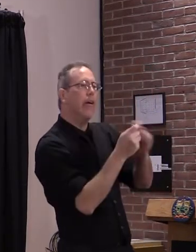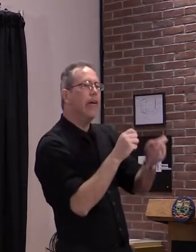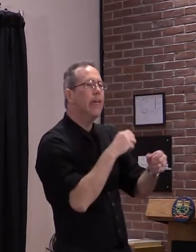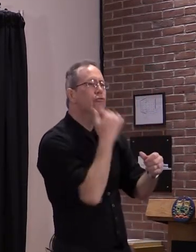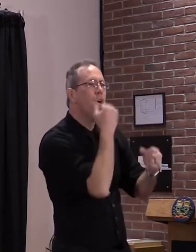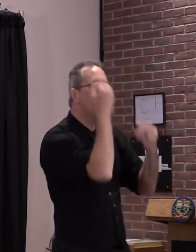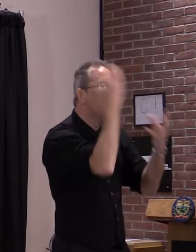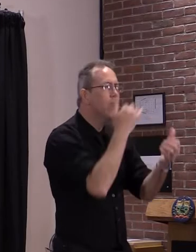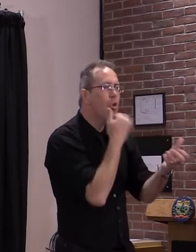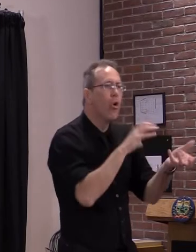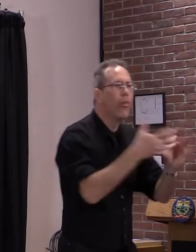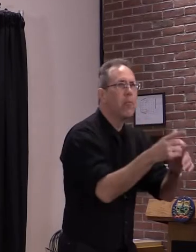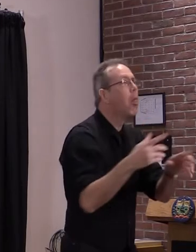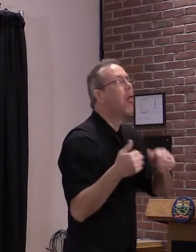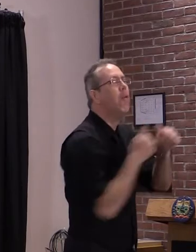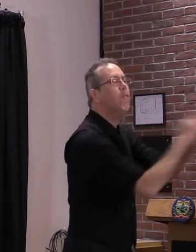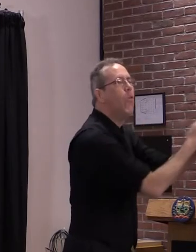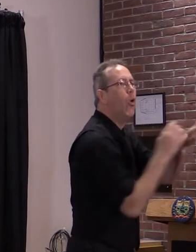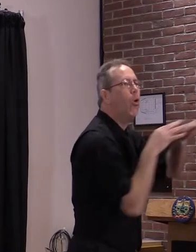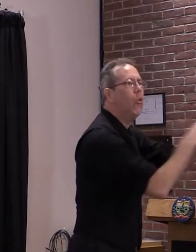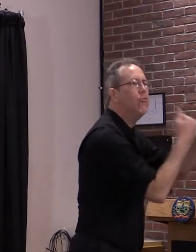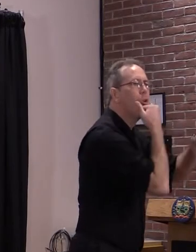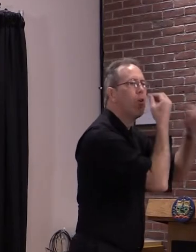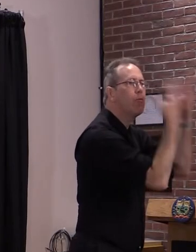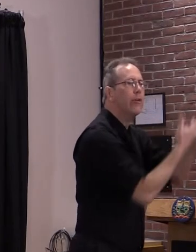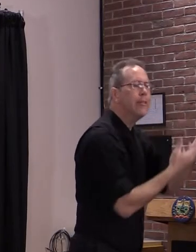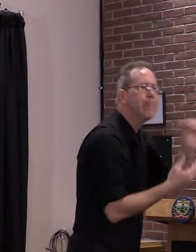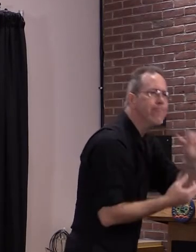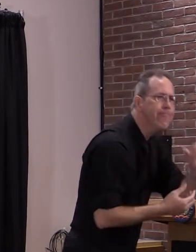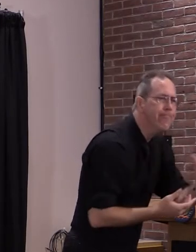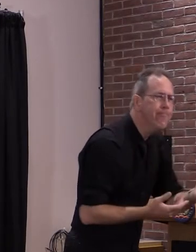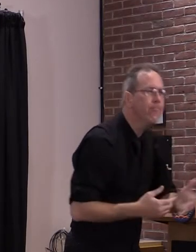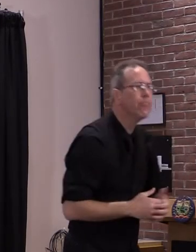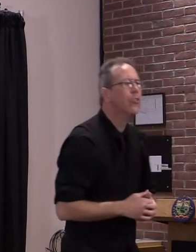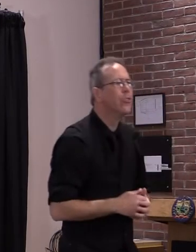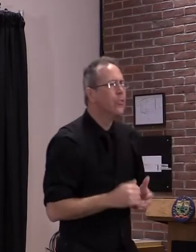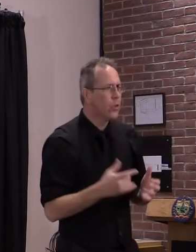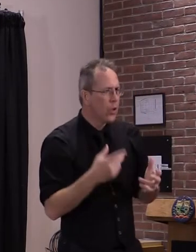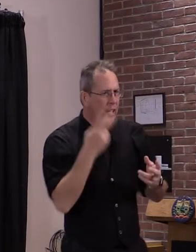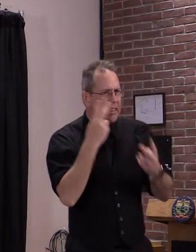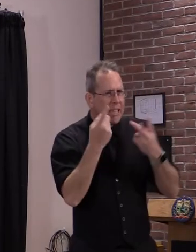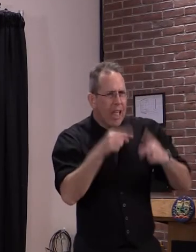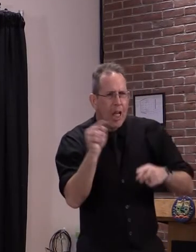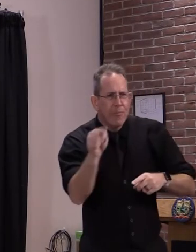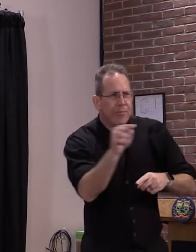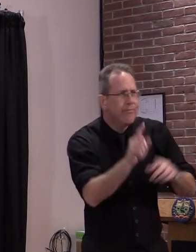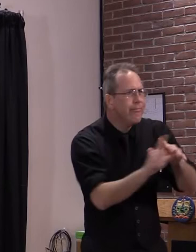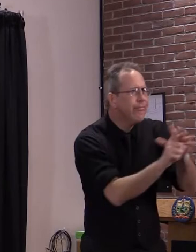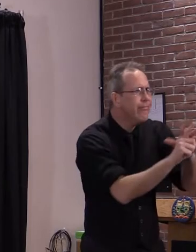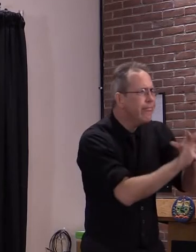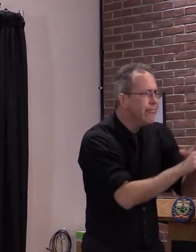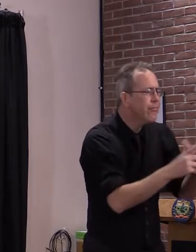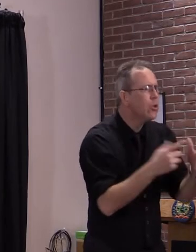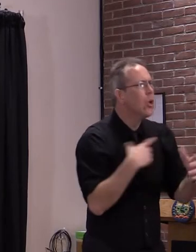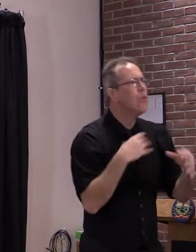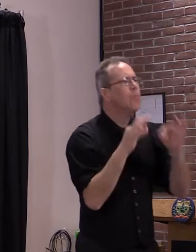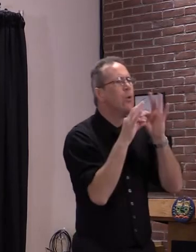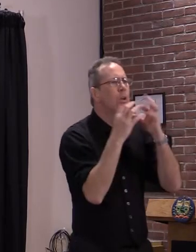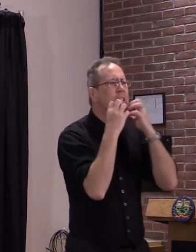this state to be as true to the science as possible, true to the data as possible, and